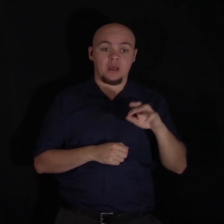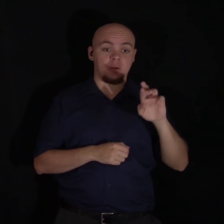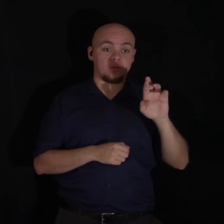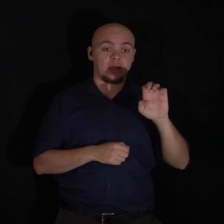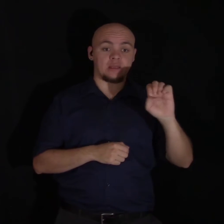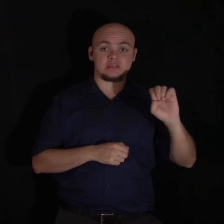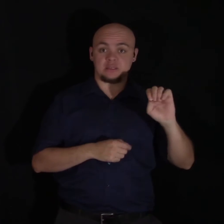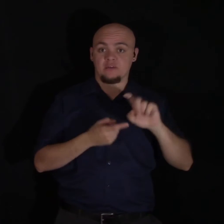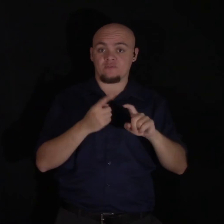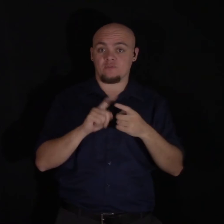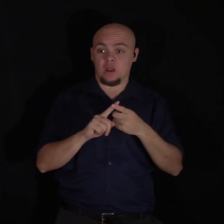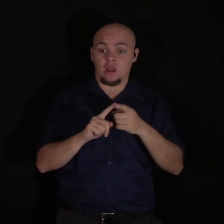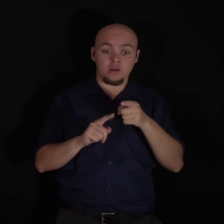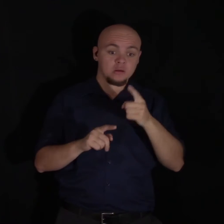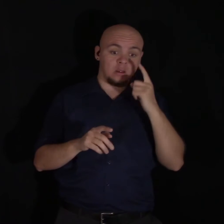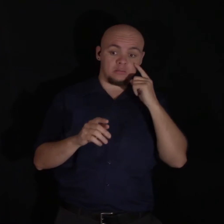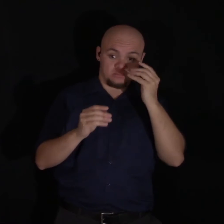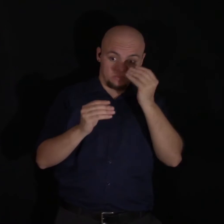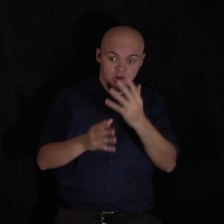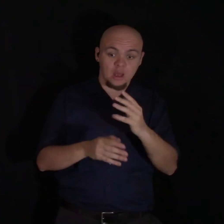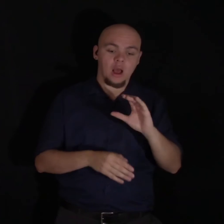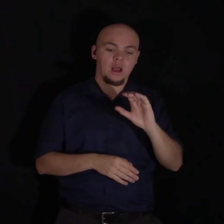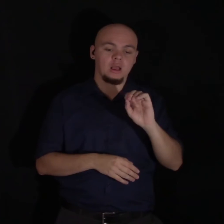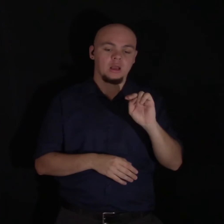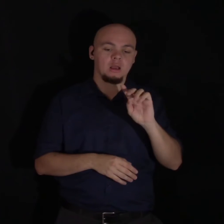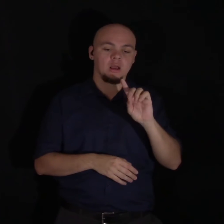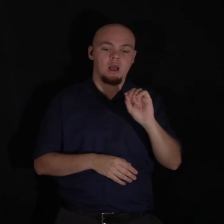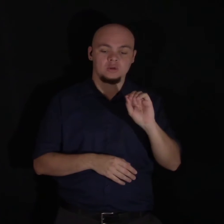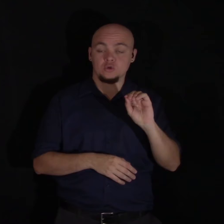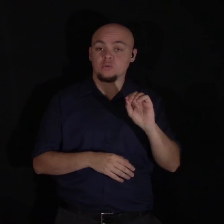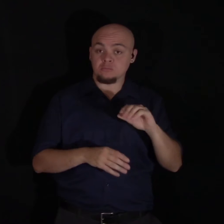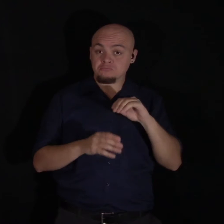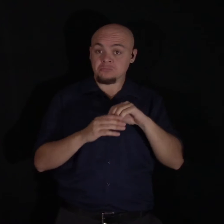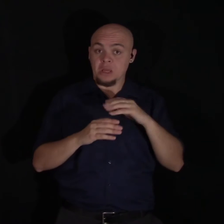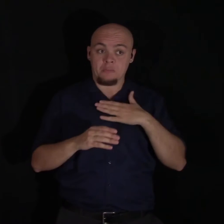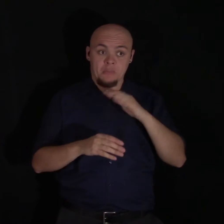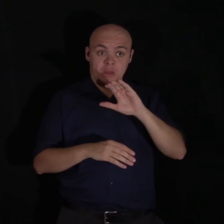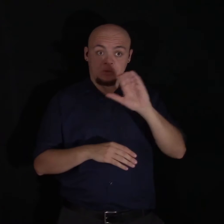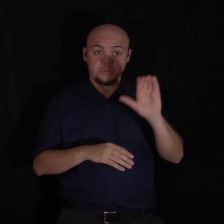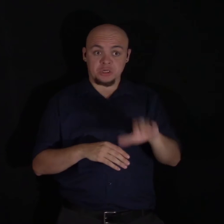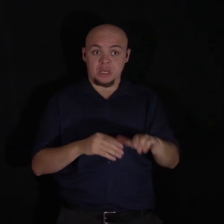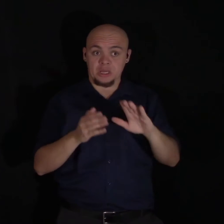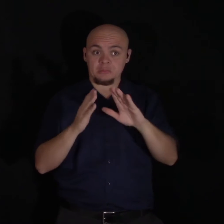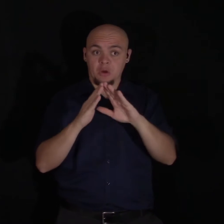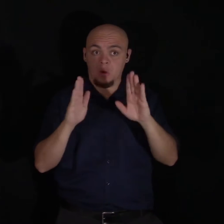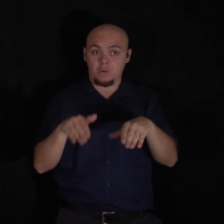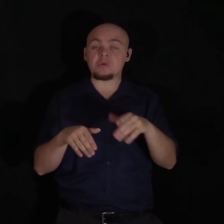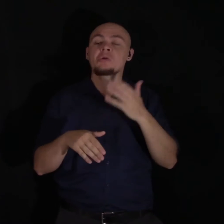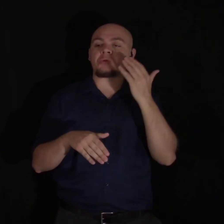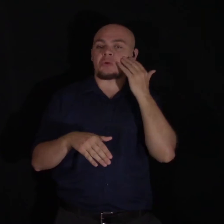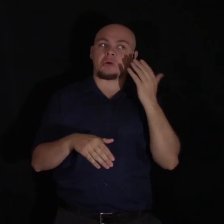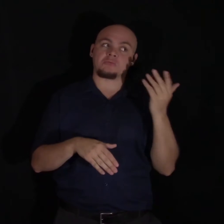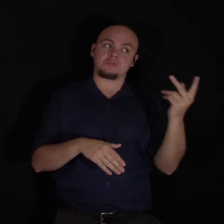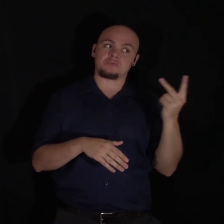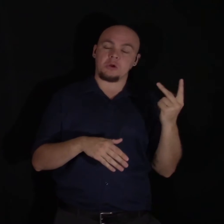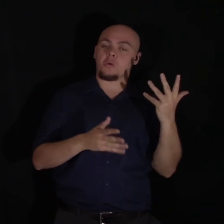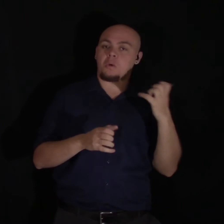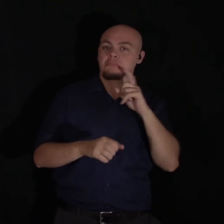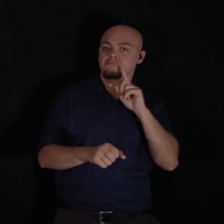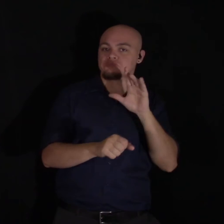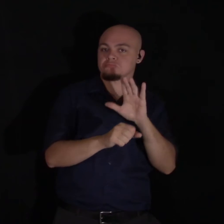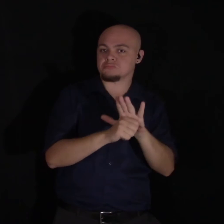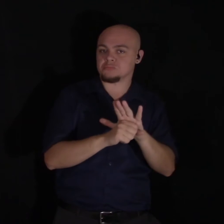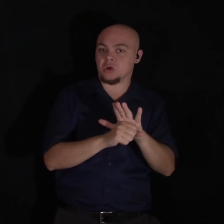tell me about a condo coming up for sale in my Chicago neighborhood. She knew that I was looking for Hector to commit and thought,